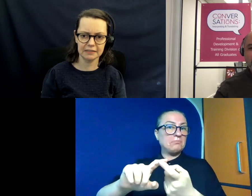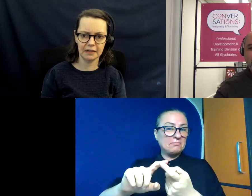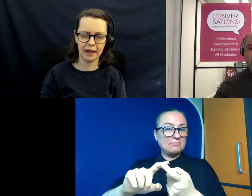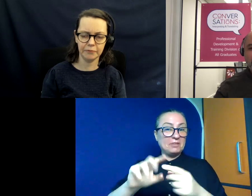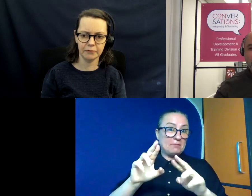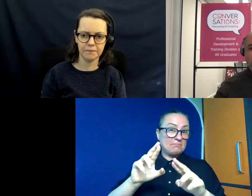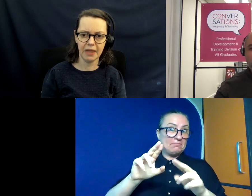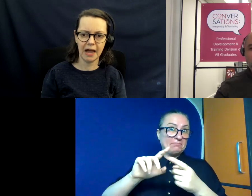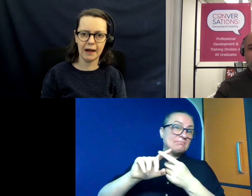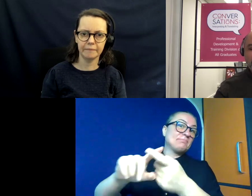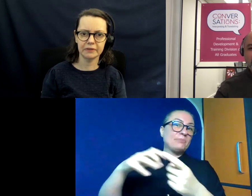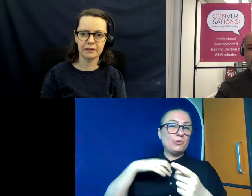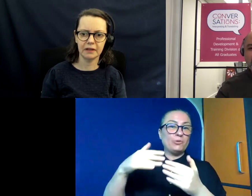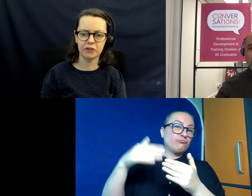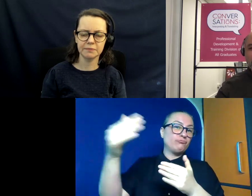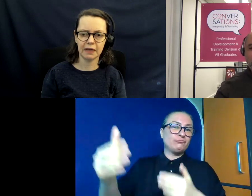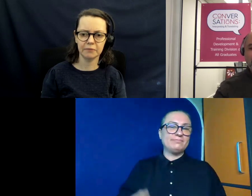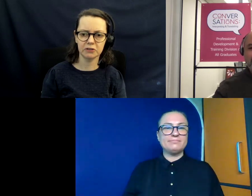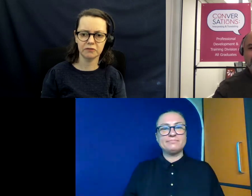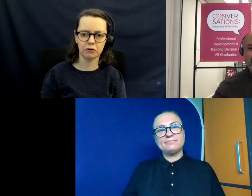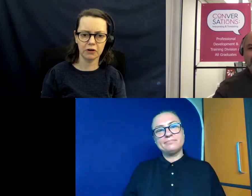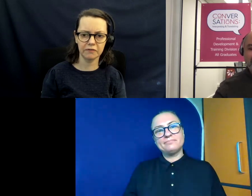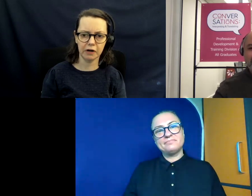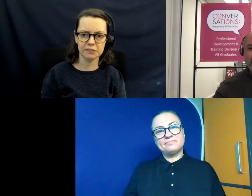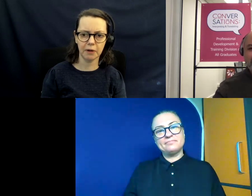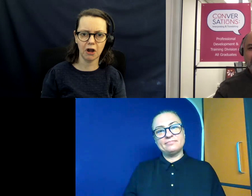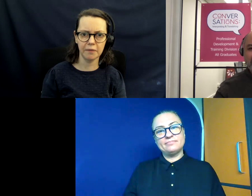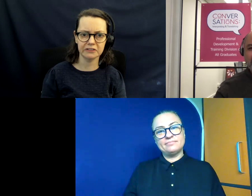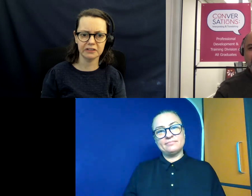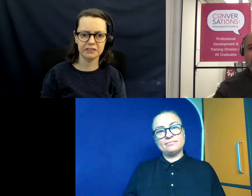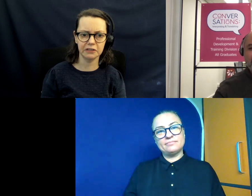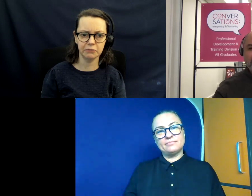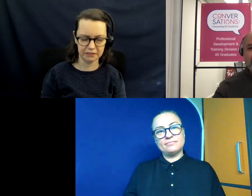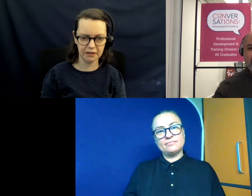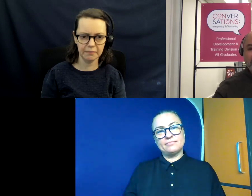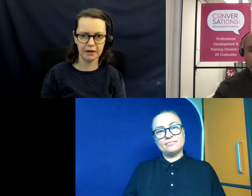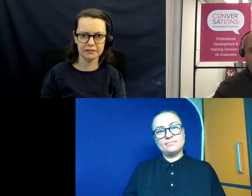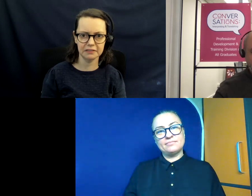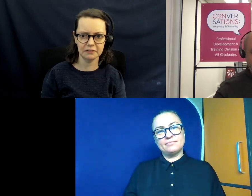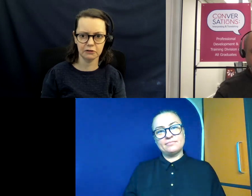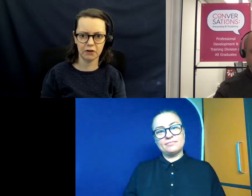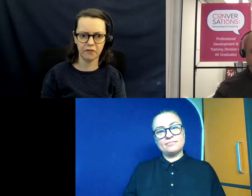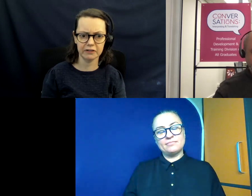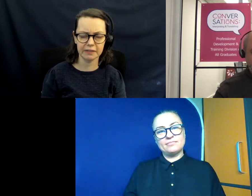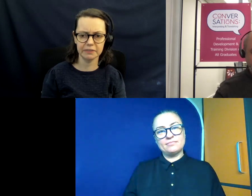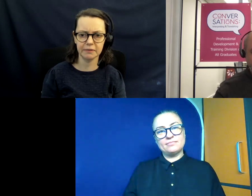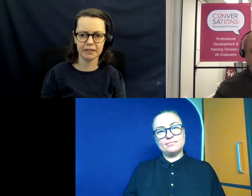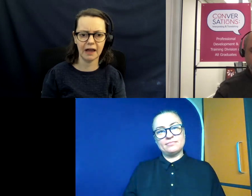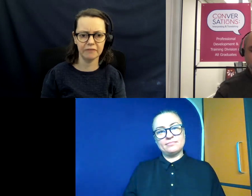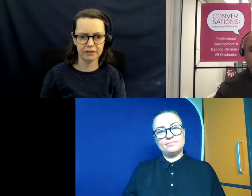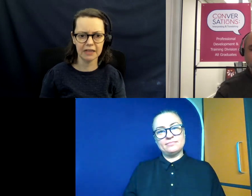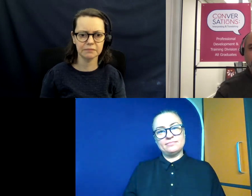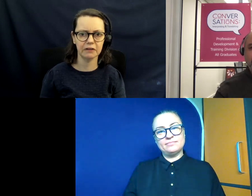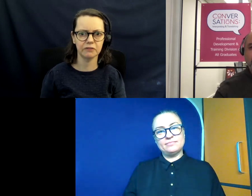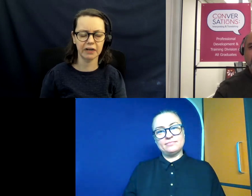since April. It first began because of coronavirus, but we're hoping to continue it past the coronavirus epidemic and